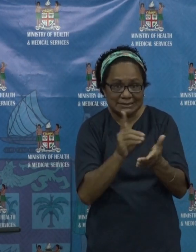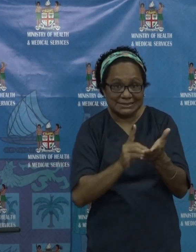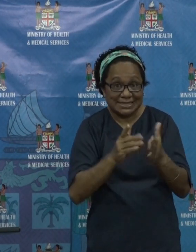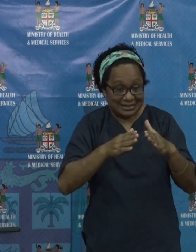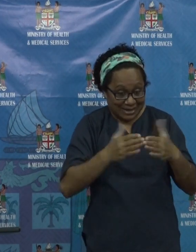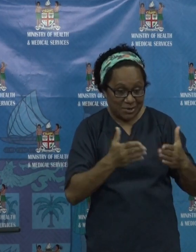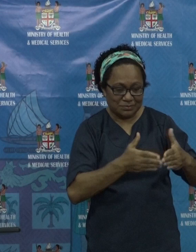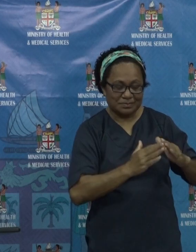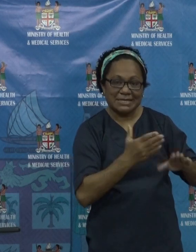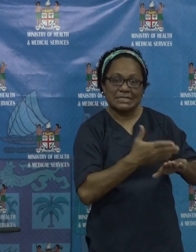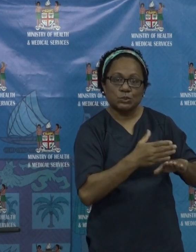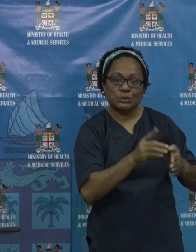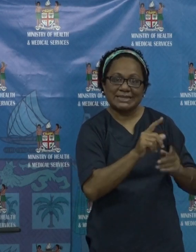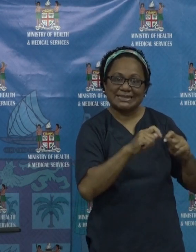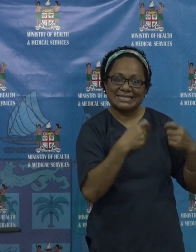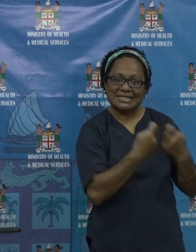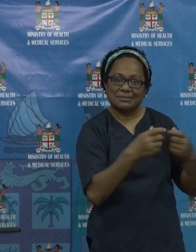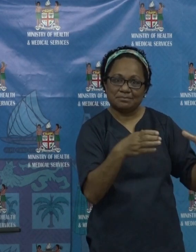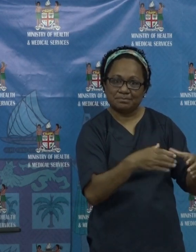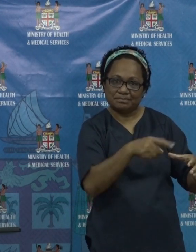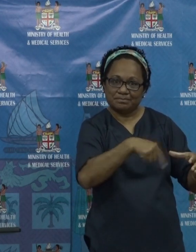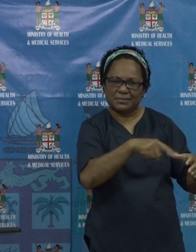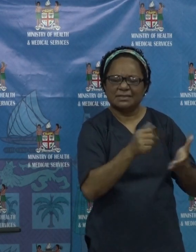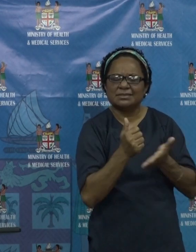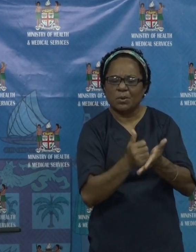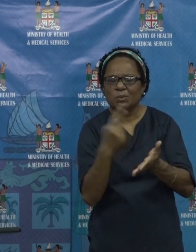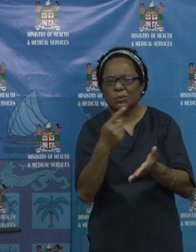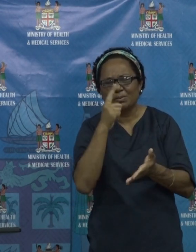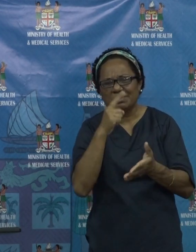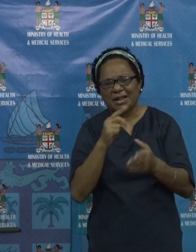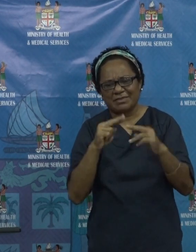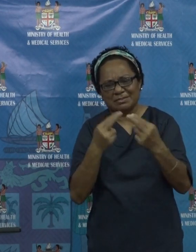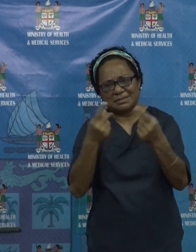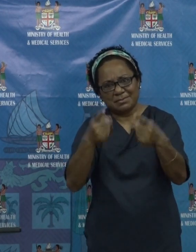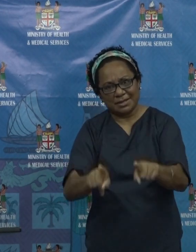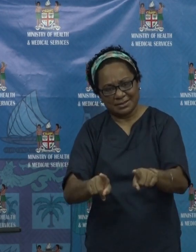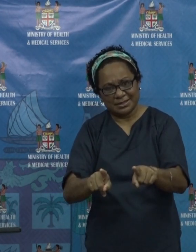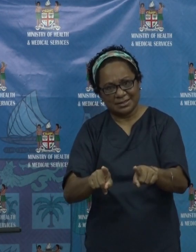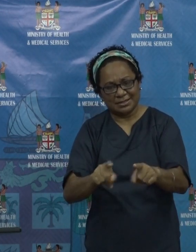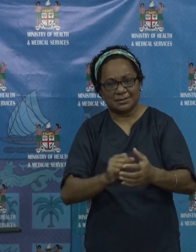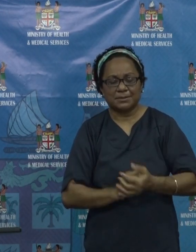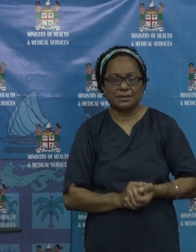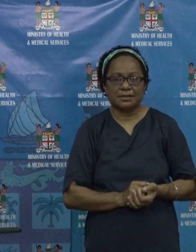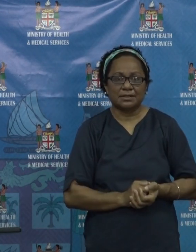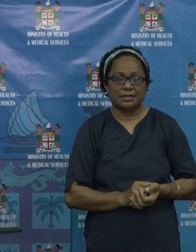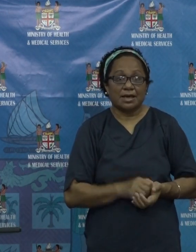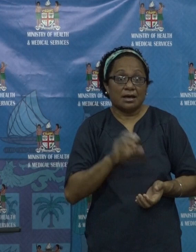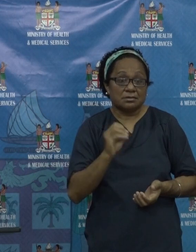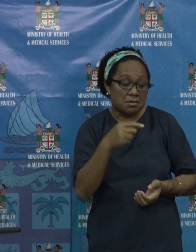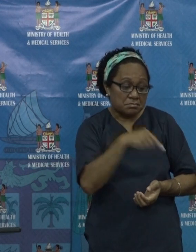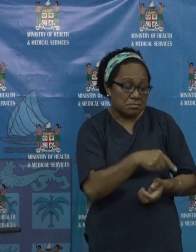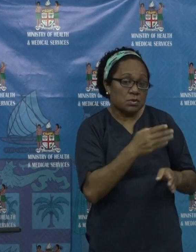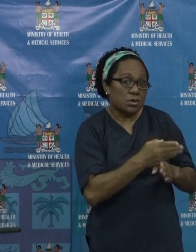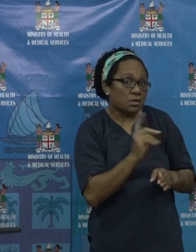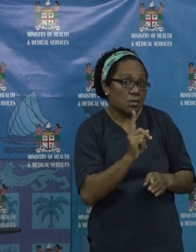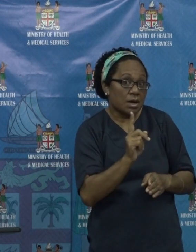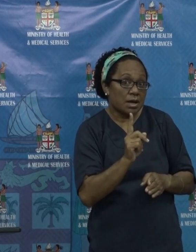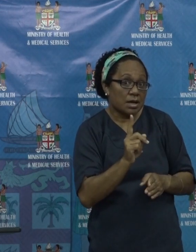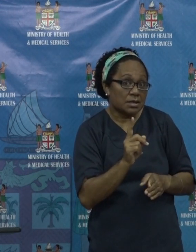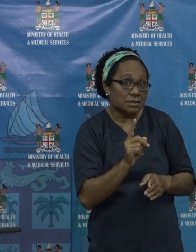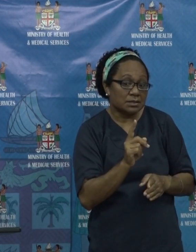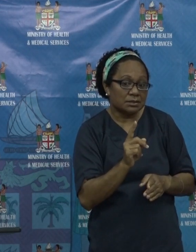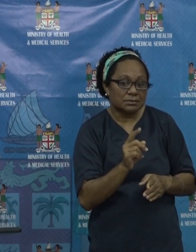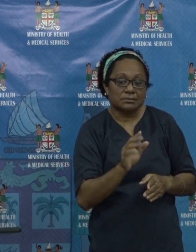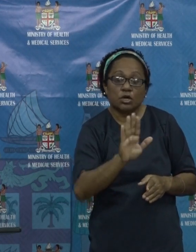team to support grieving families, and part of the work includes getting contact numbers of